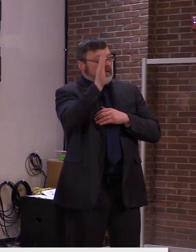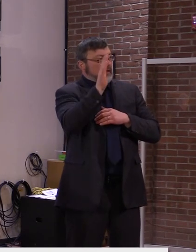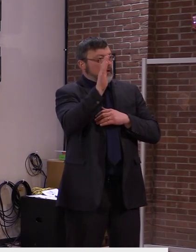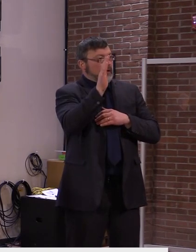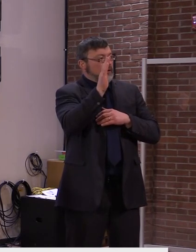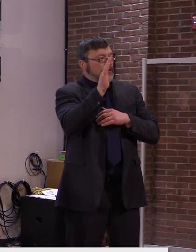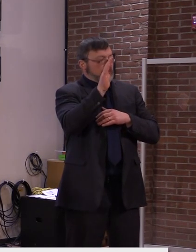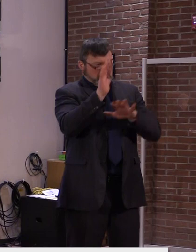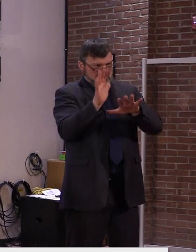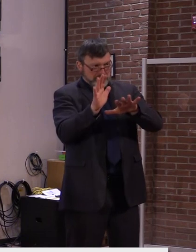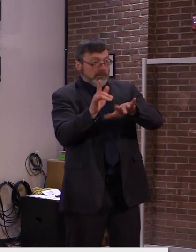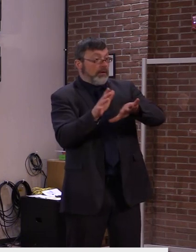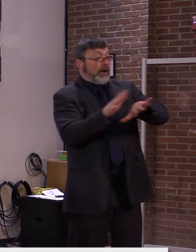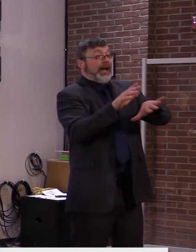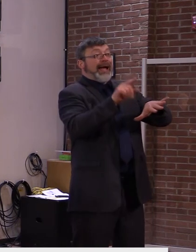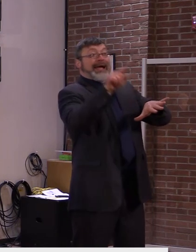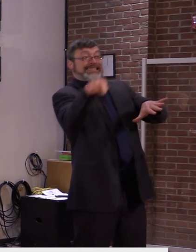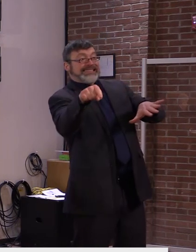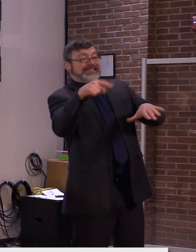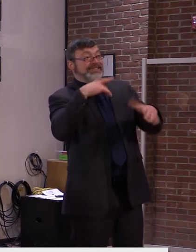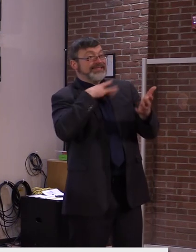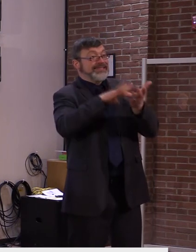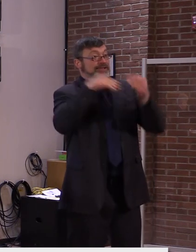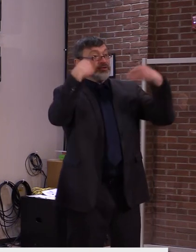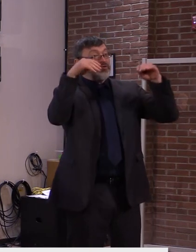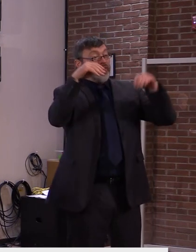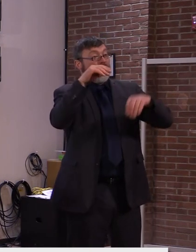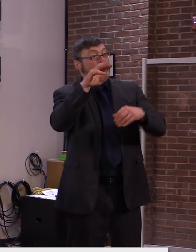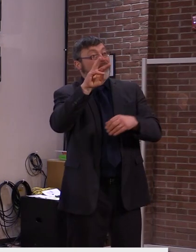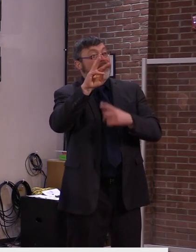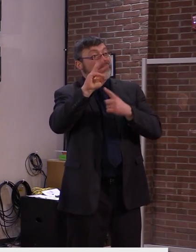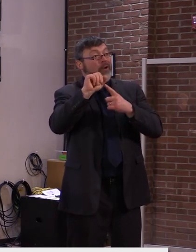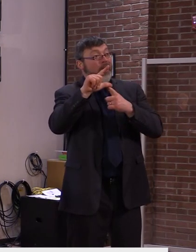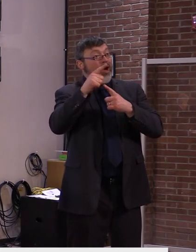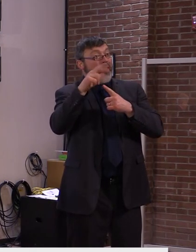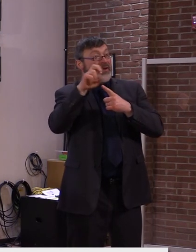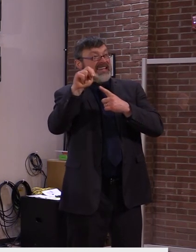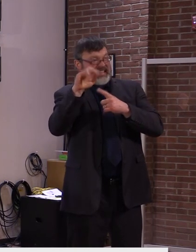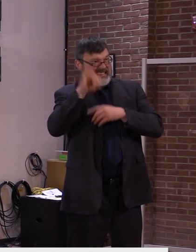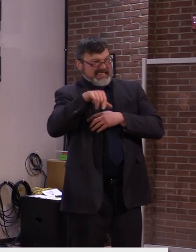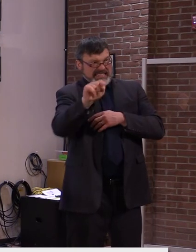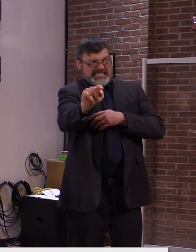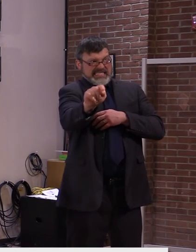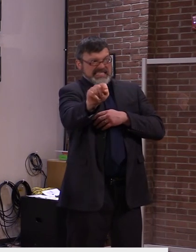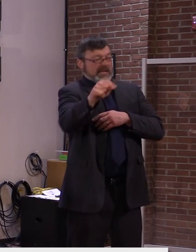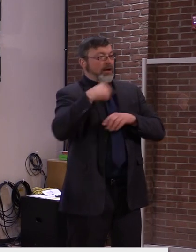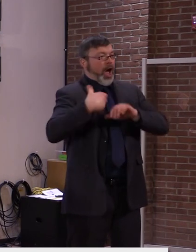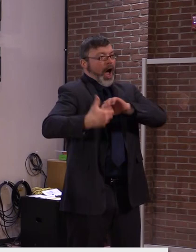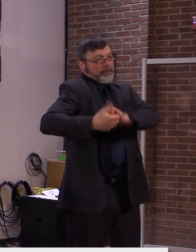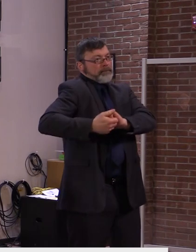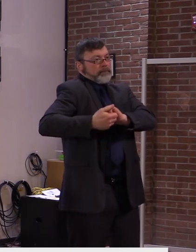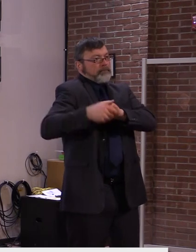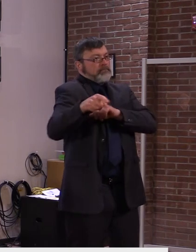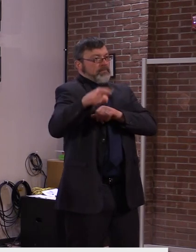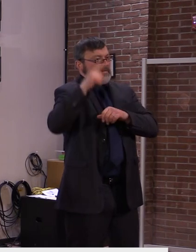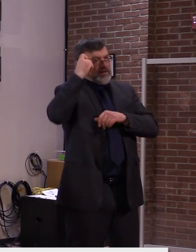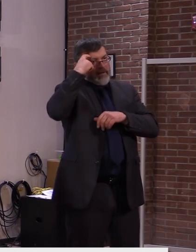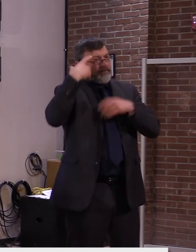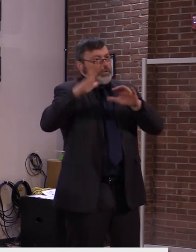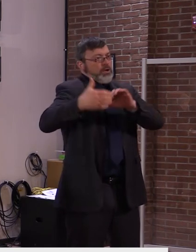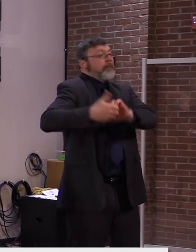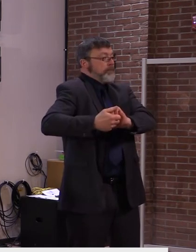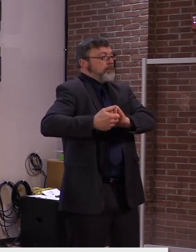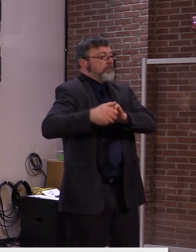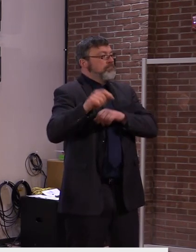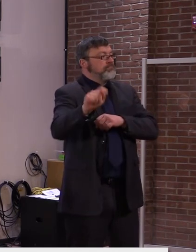they have 20 locations across the state with 4 locations in southern Vermont. Those locations in southern Vermont are Bennington,